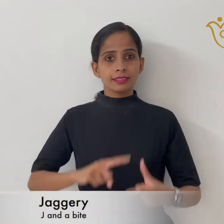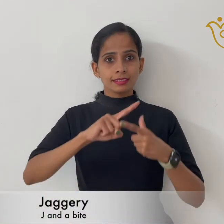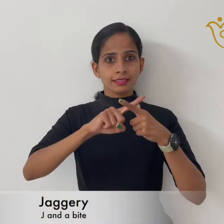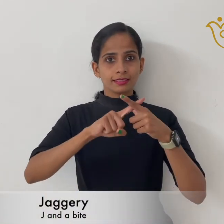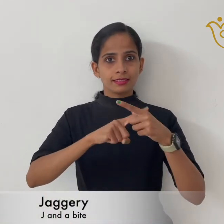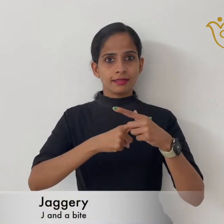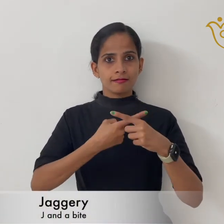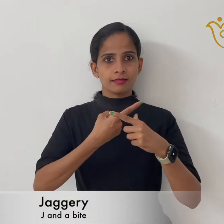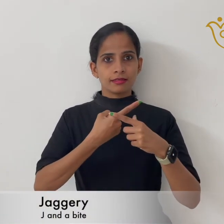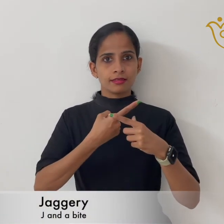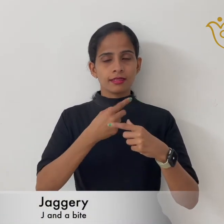jaggery,